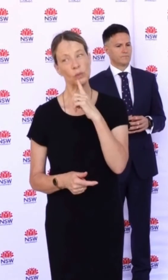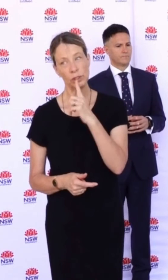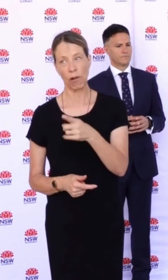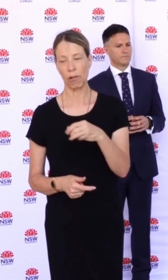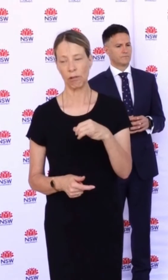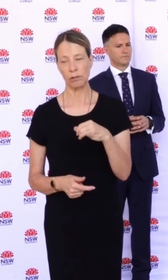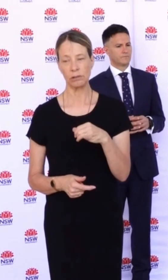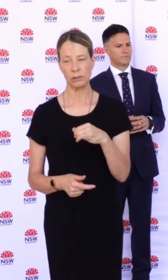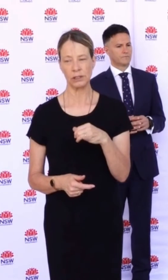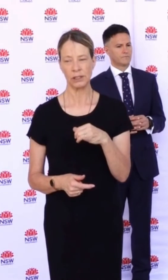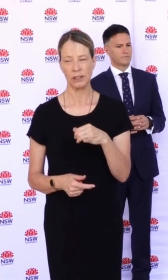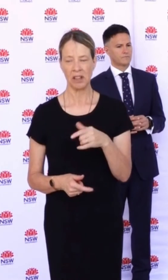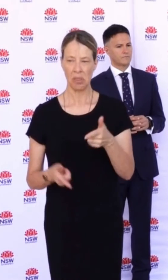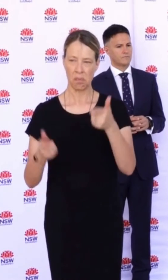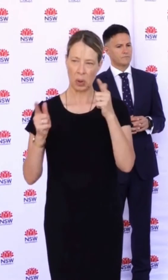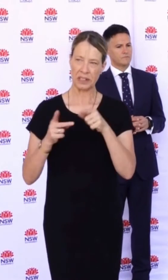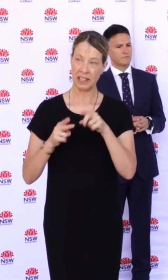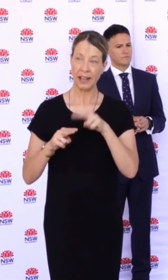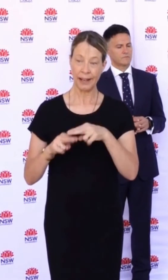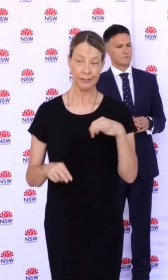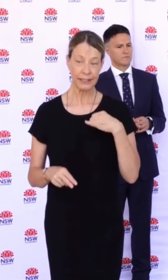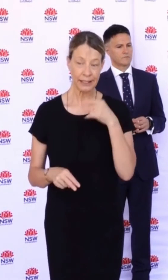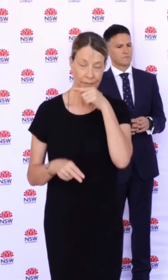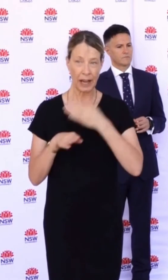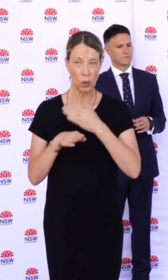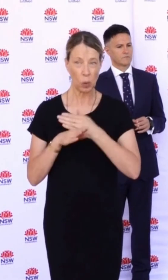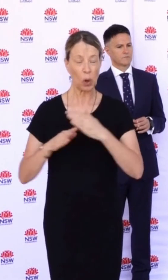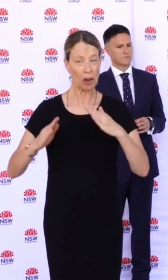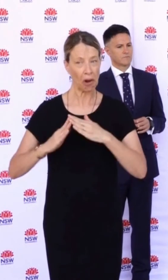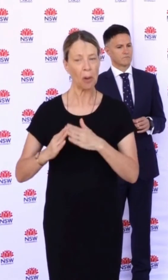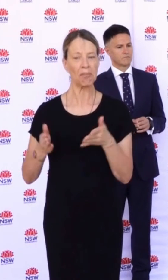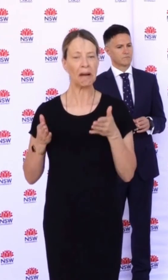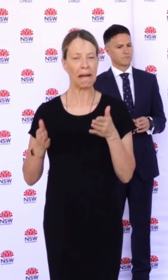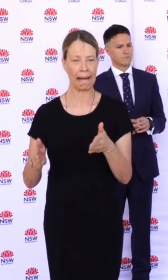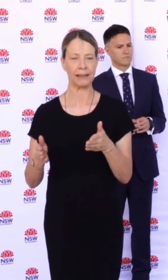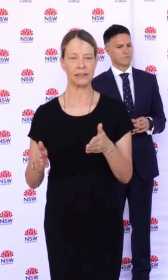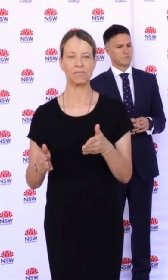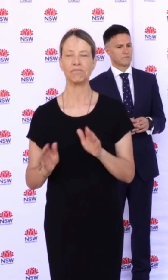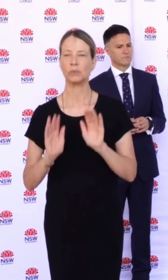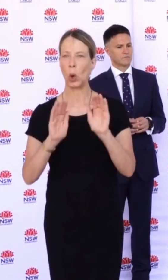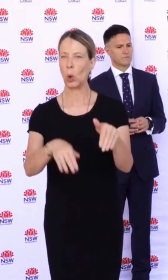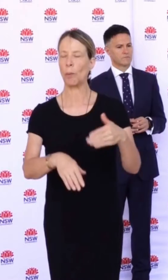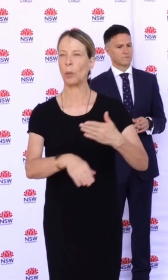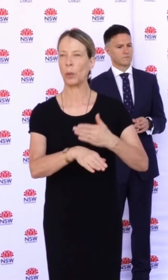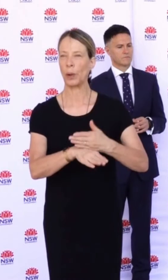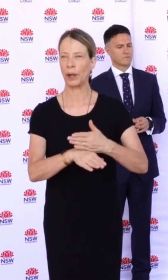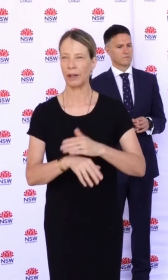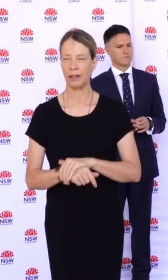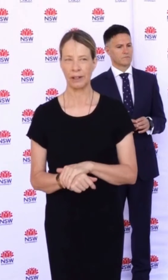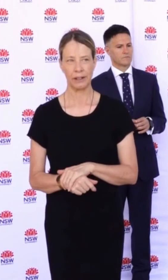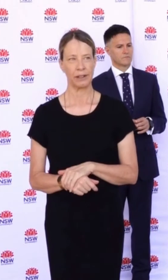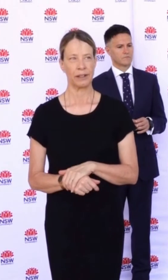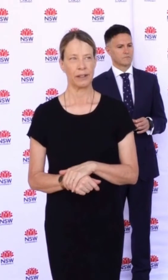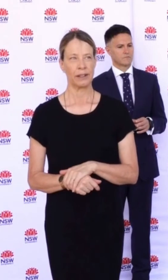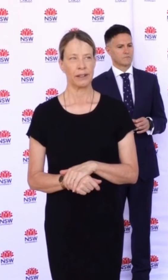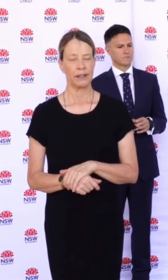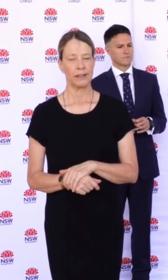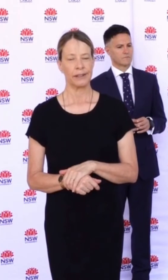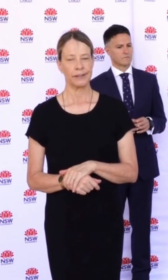the way here in terms of getting public service back to the office? Look, I think obviously